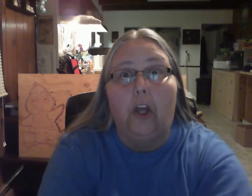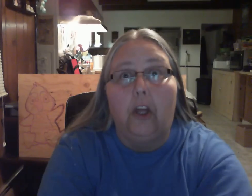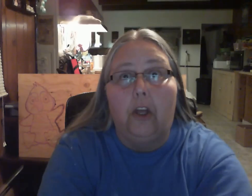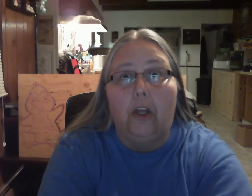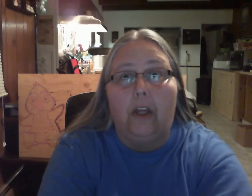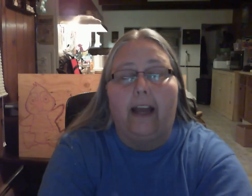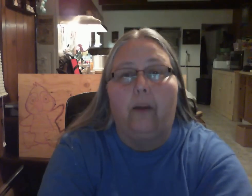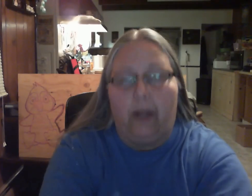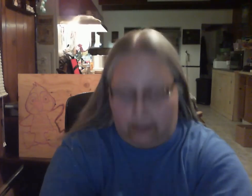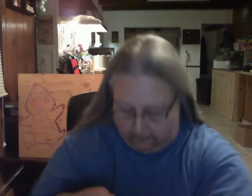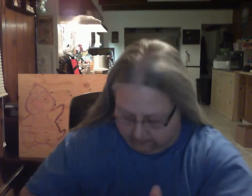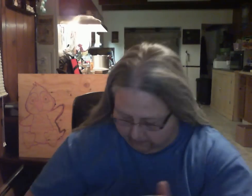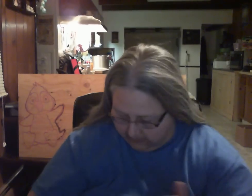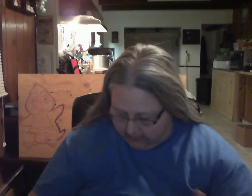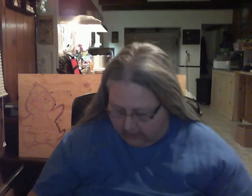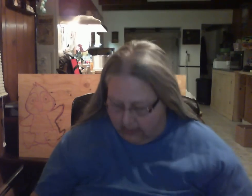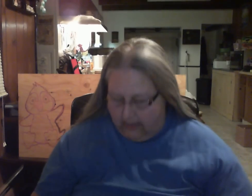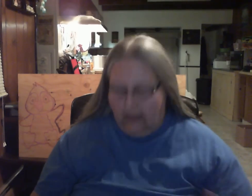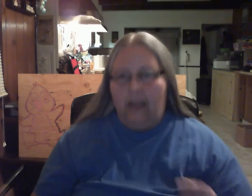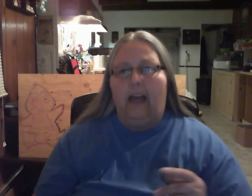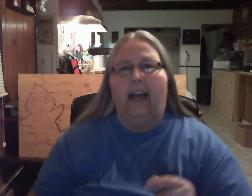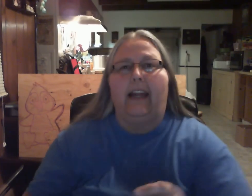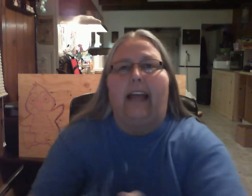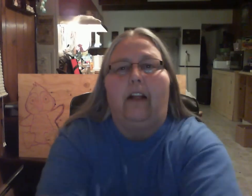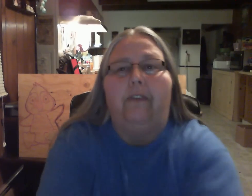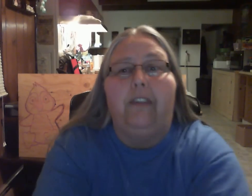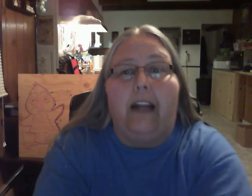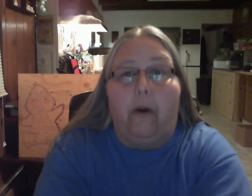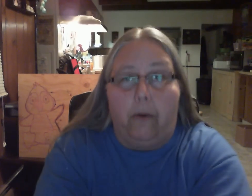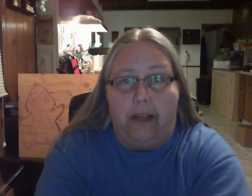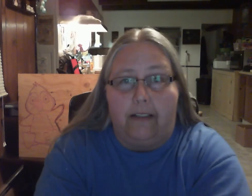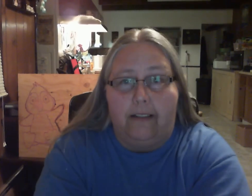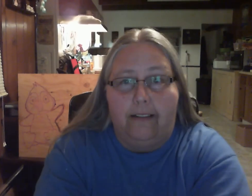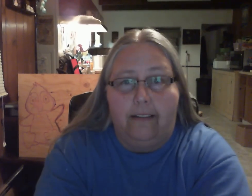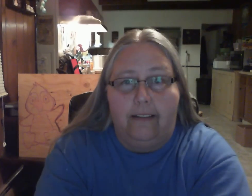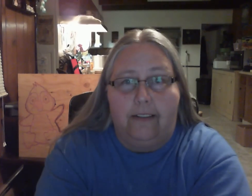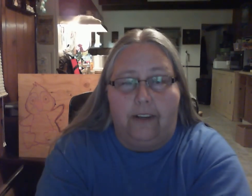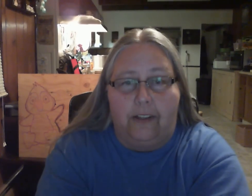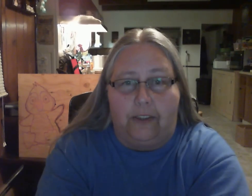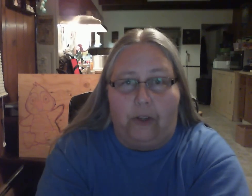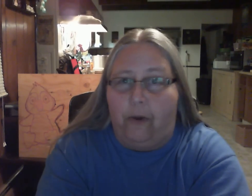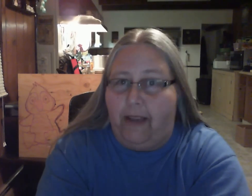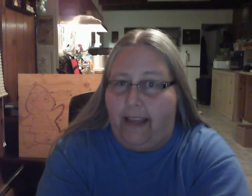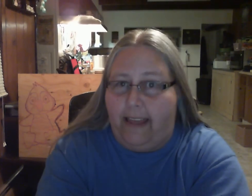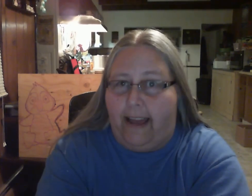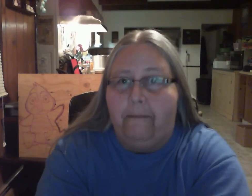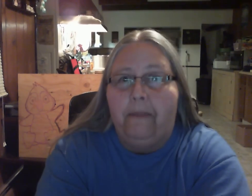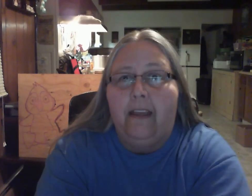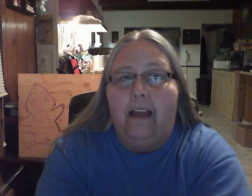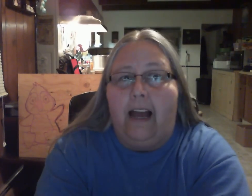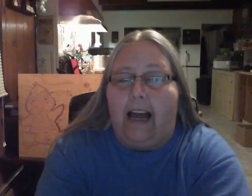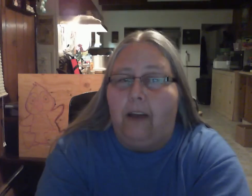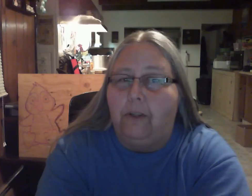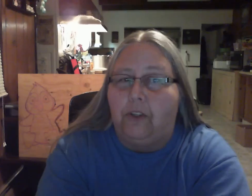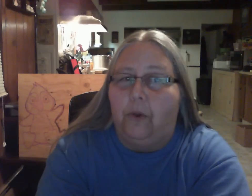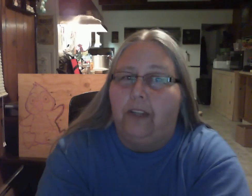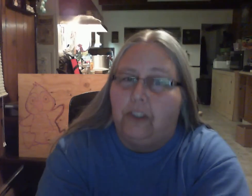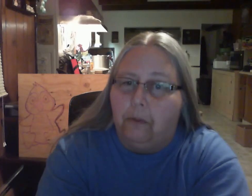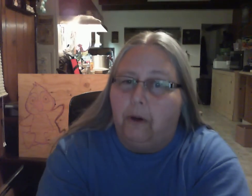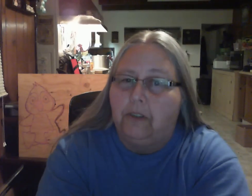dude i got a raise i got a dollar 50 an hour raise so here's the story behind that i was told that a certain person